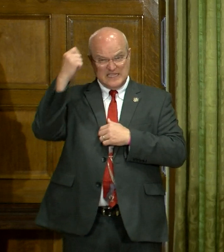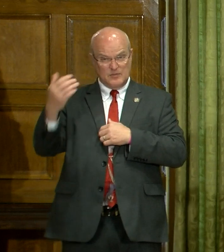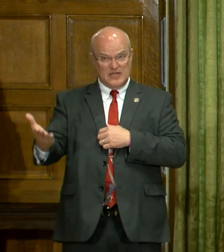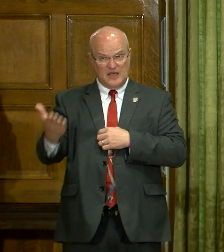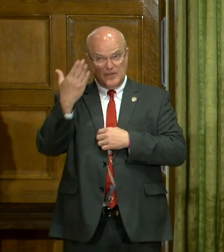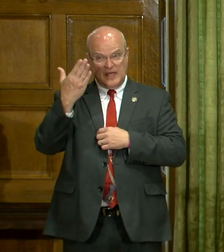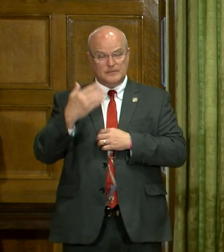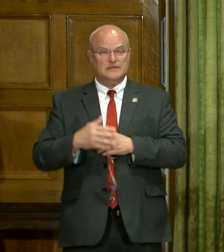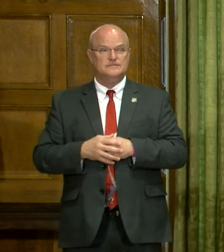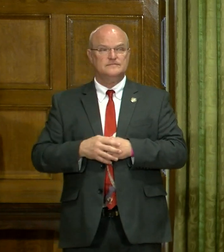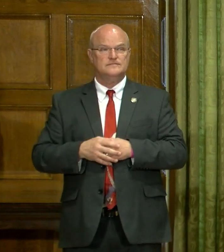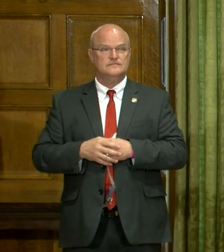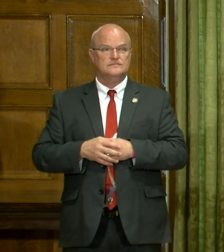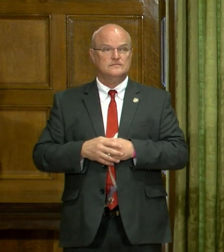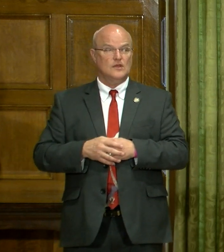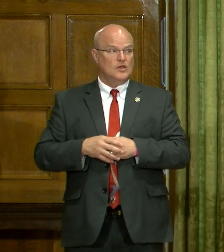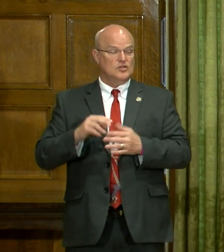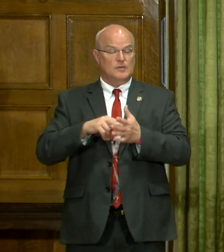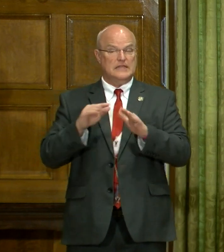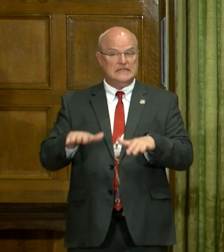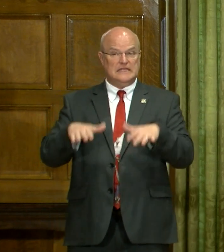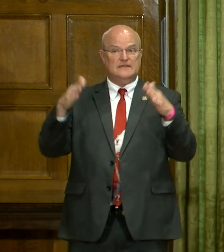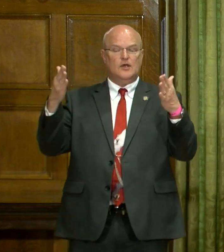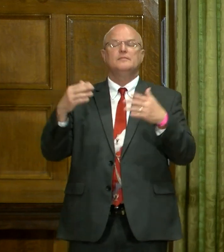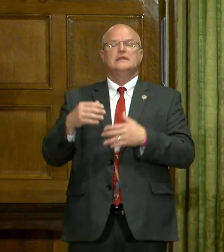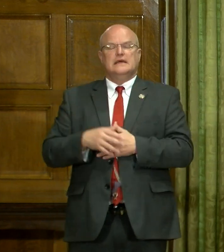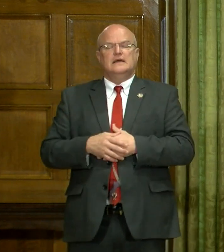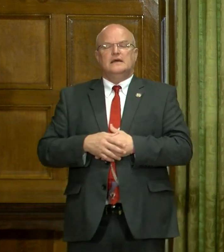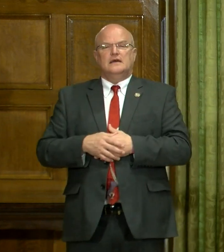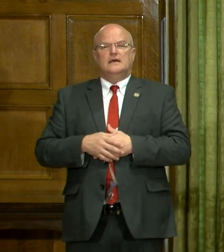coming up and everything? Are we considering lifting that?